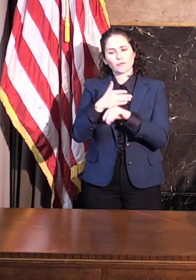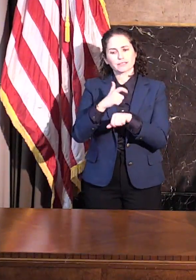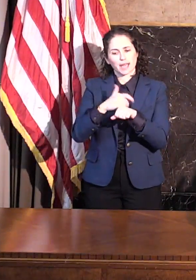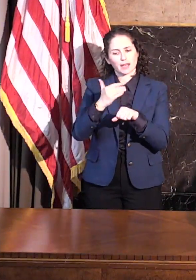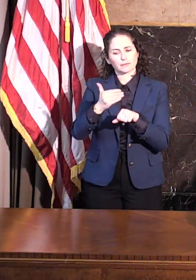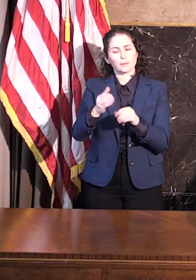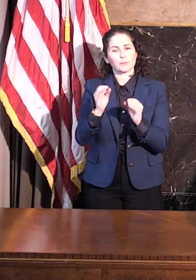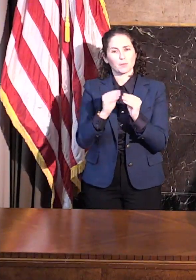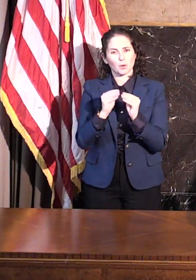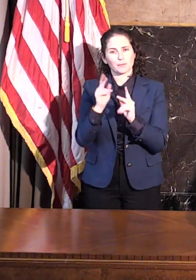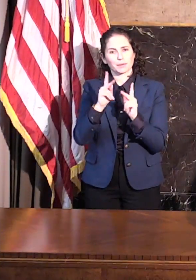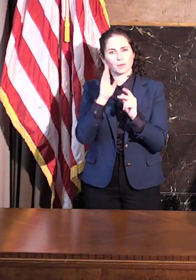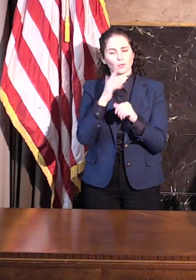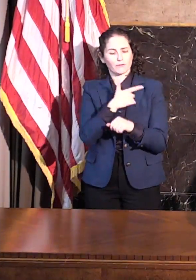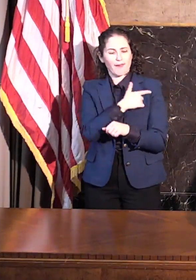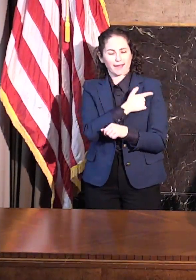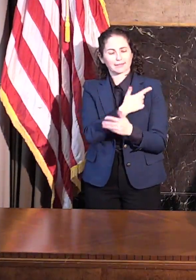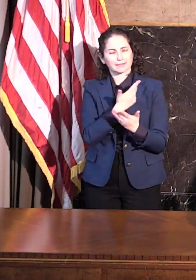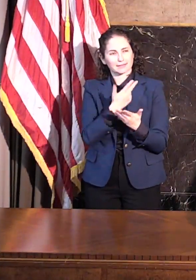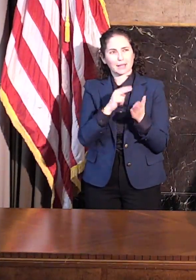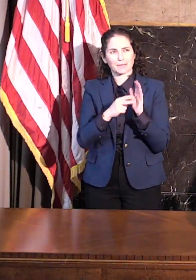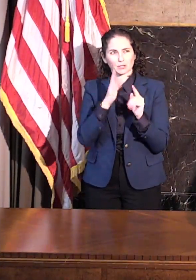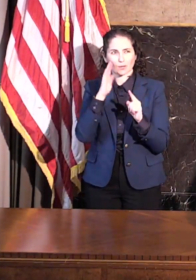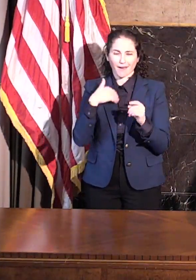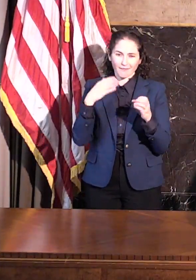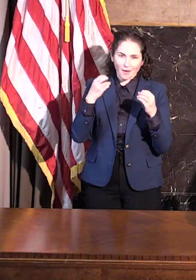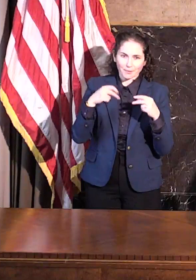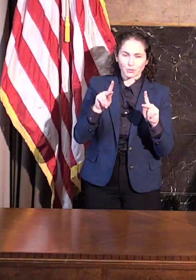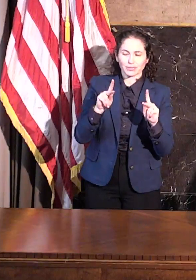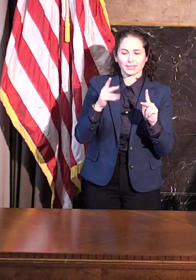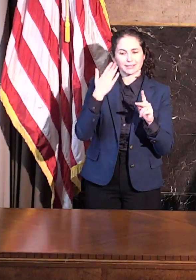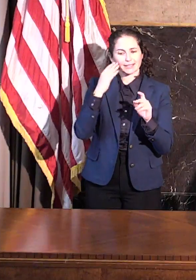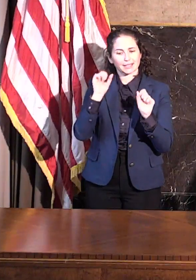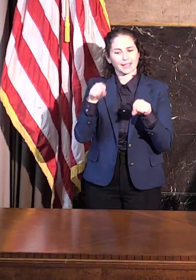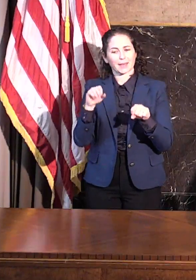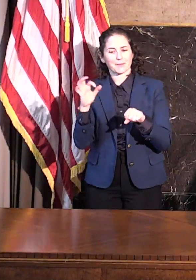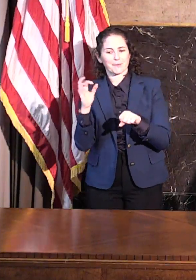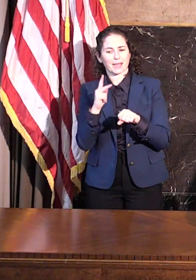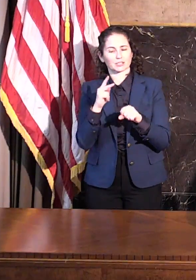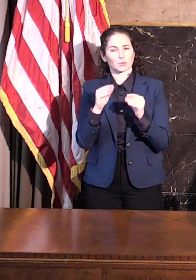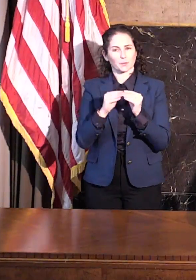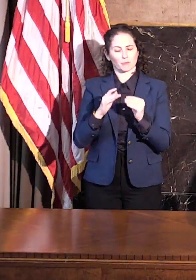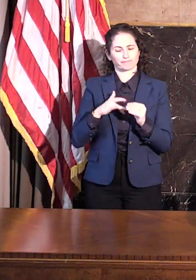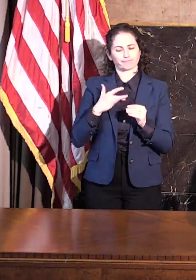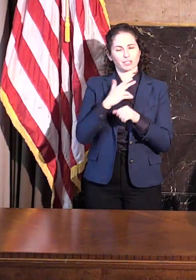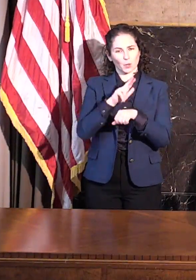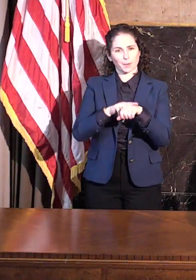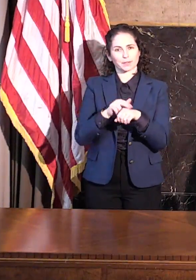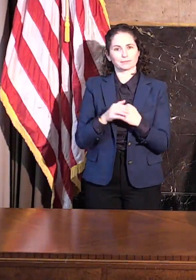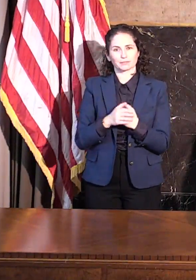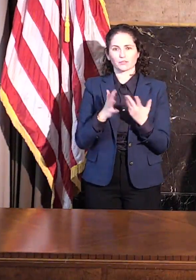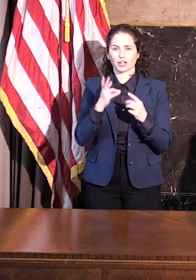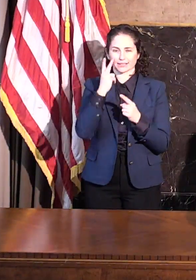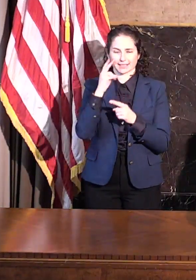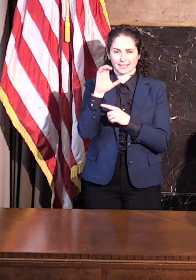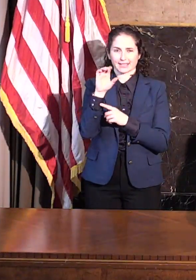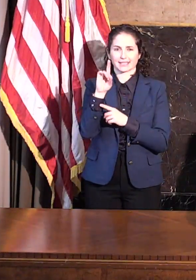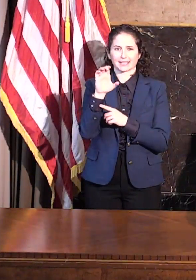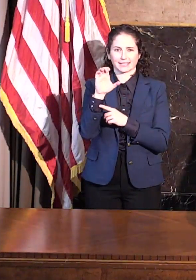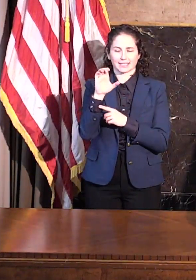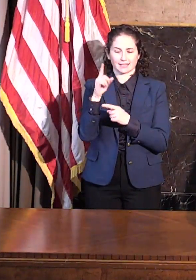rather than later? Yeah, you know, it's a great question, and I'm just very reluctant to try to paint a picture and assign